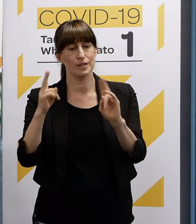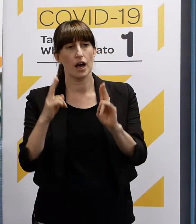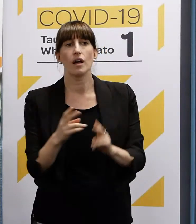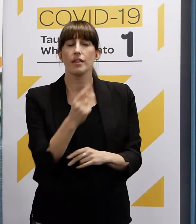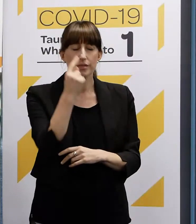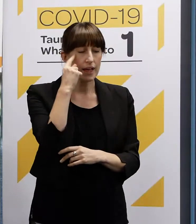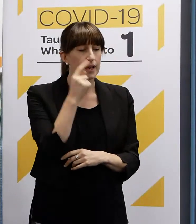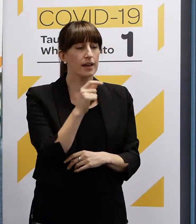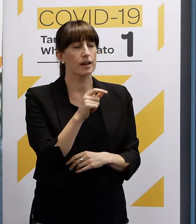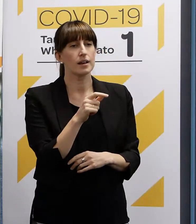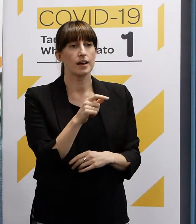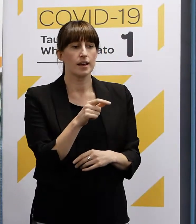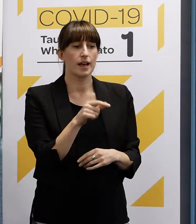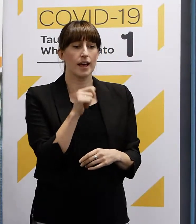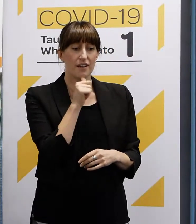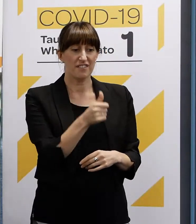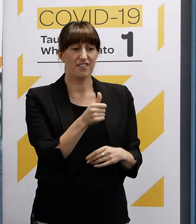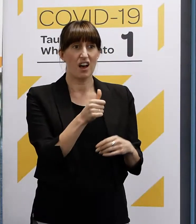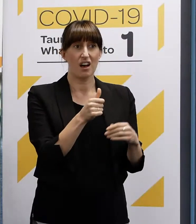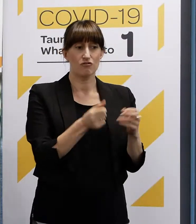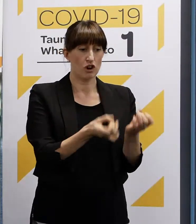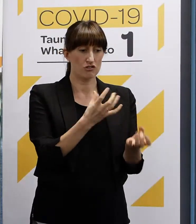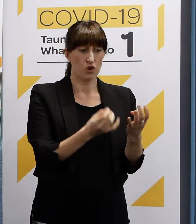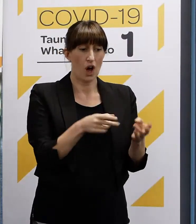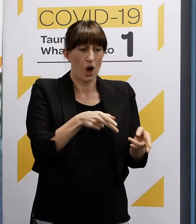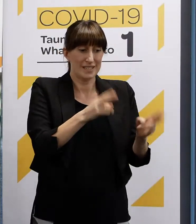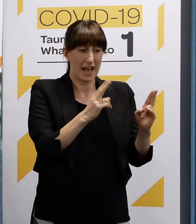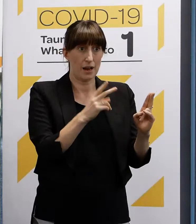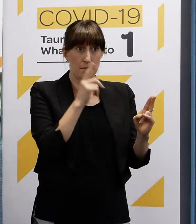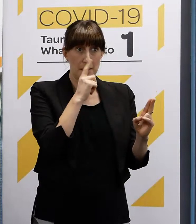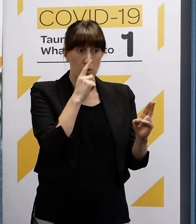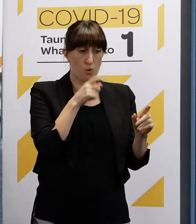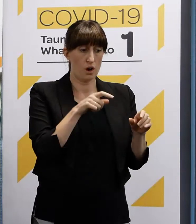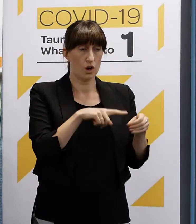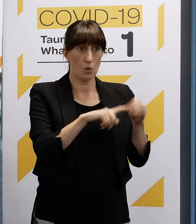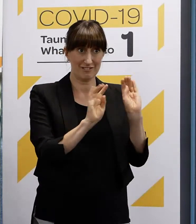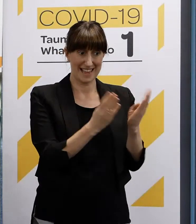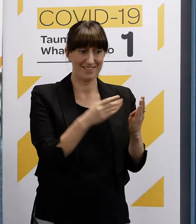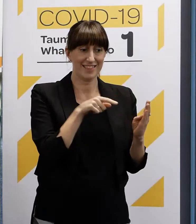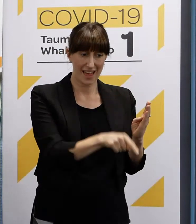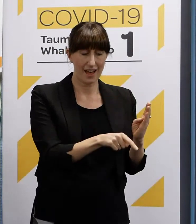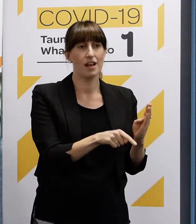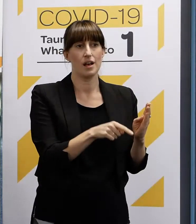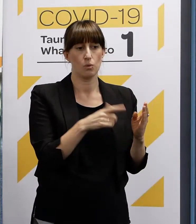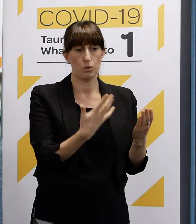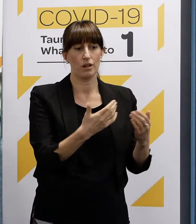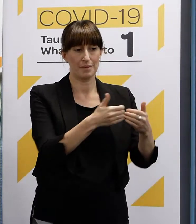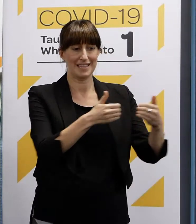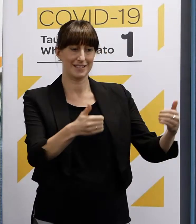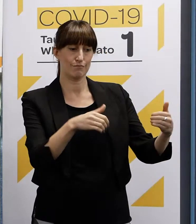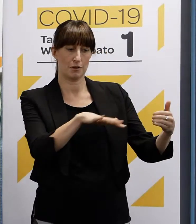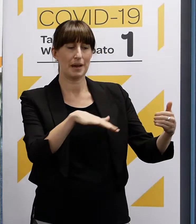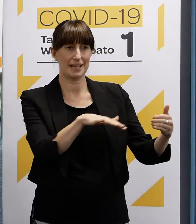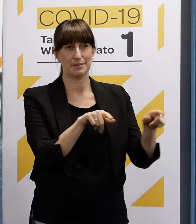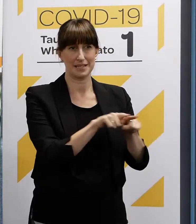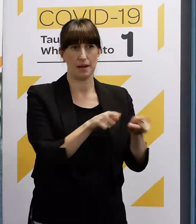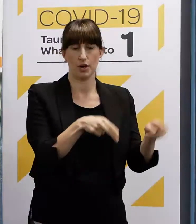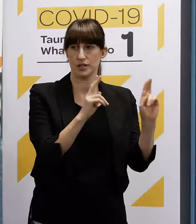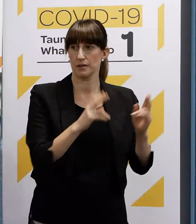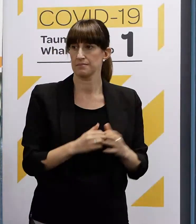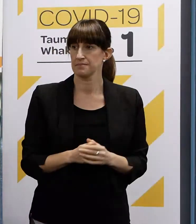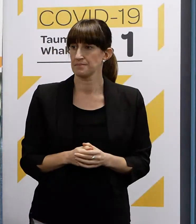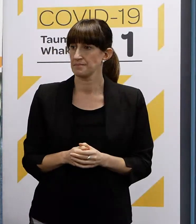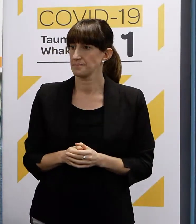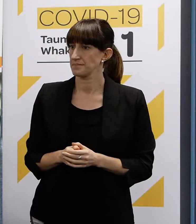will be in one of the existing facilities down there. So Can you tell us anything more about the one person out of the 55 who's not returning